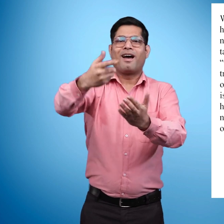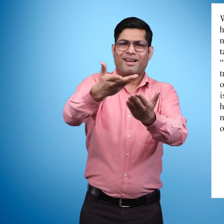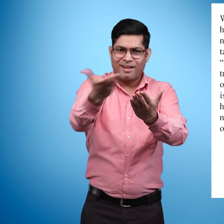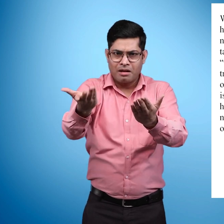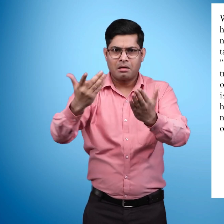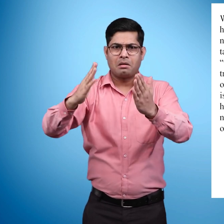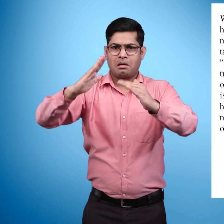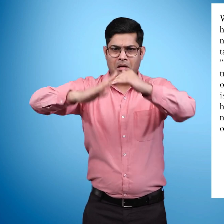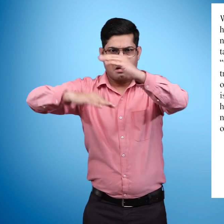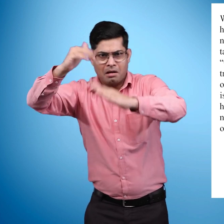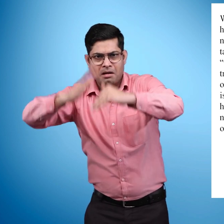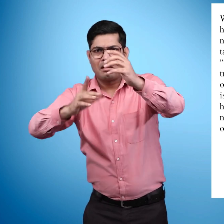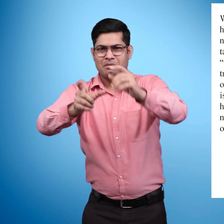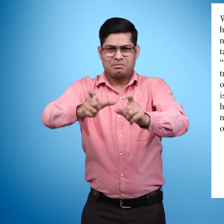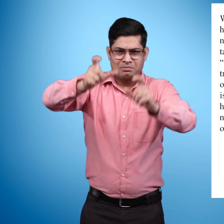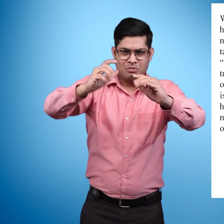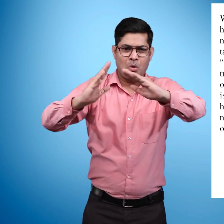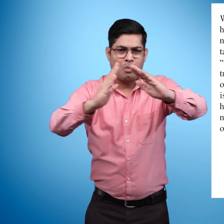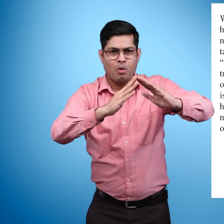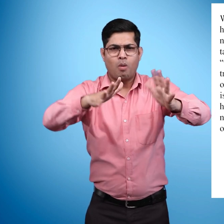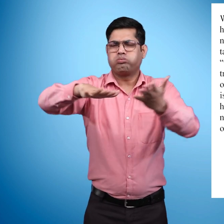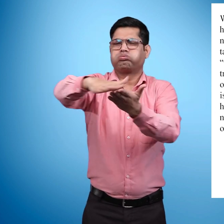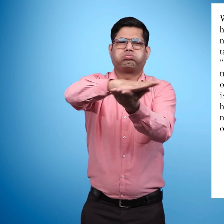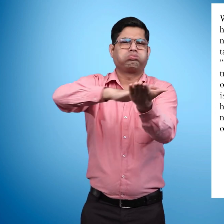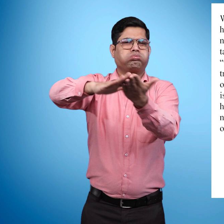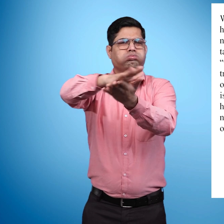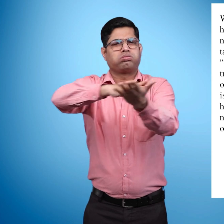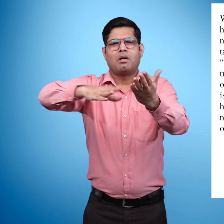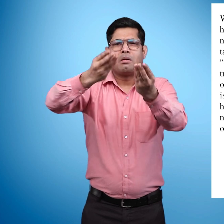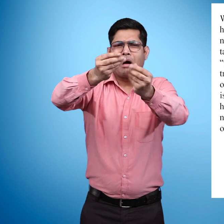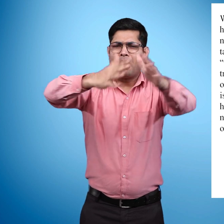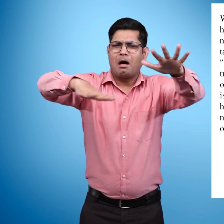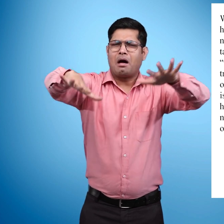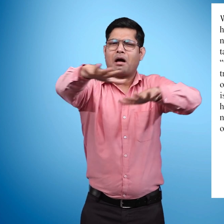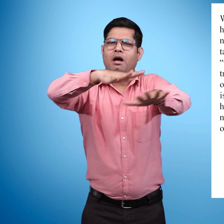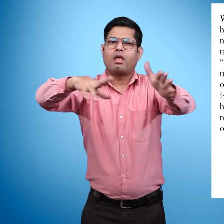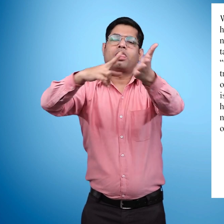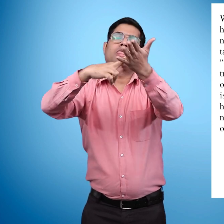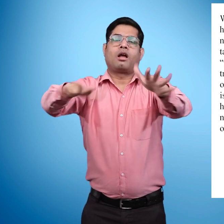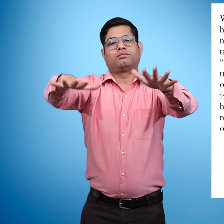Beyond that, there is nothing but sand and wilderness and, of course,